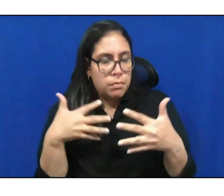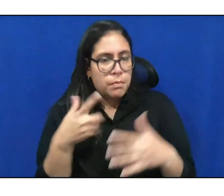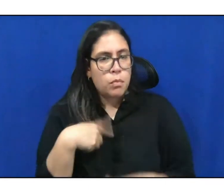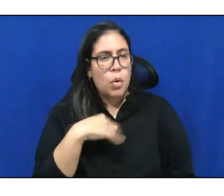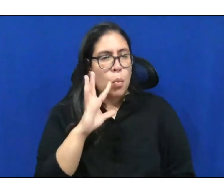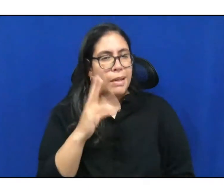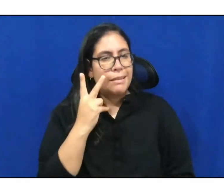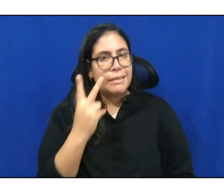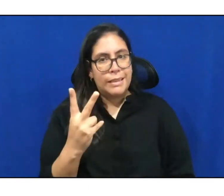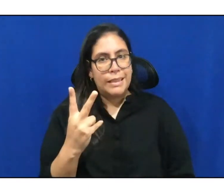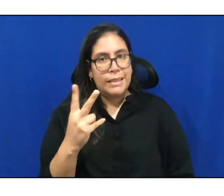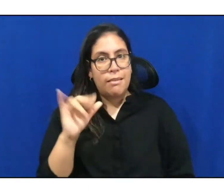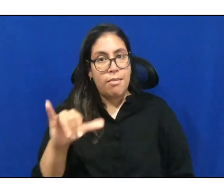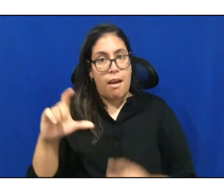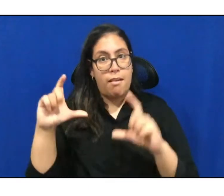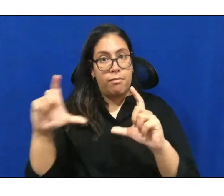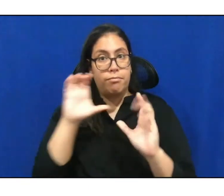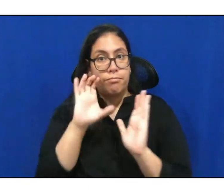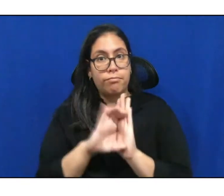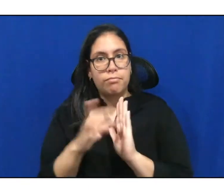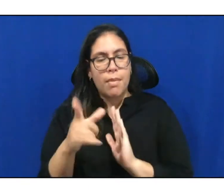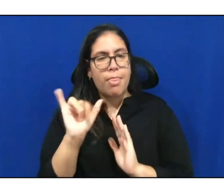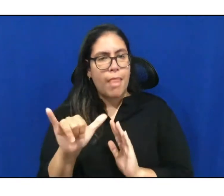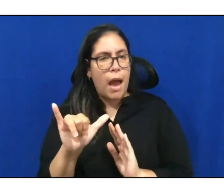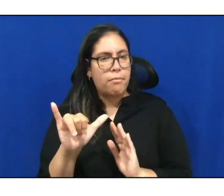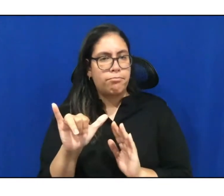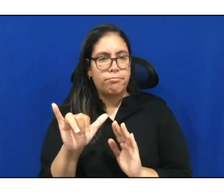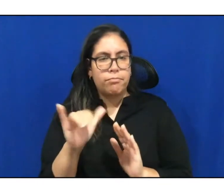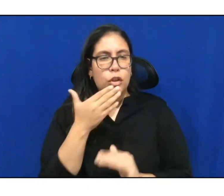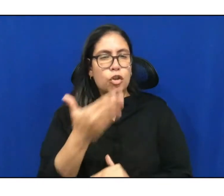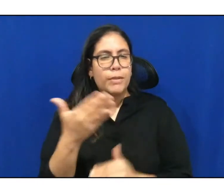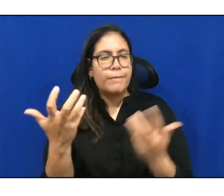here, speaks poignantly to this relentless fear.